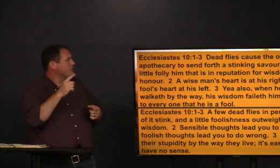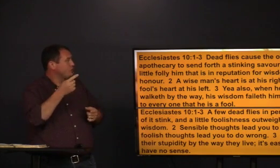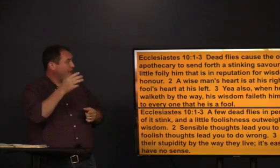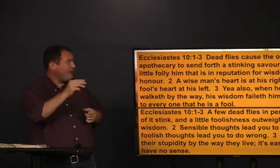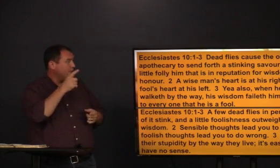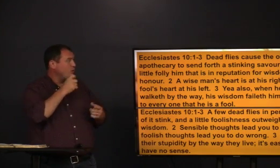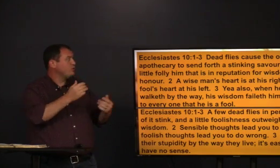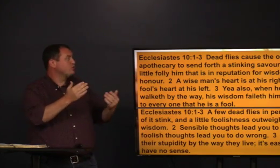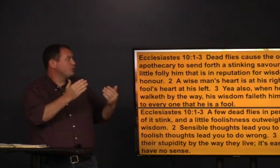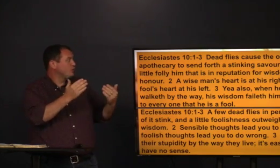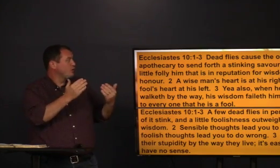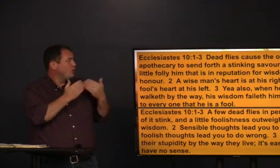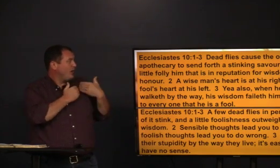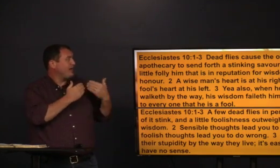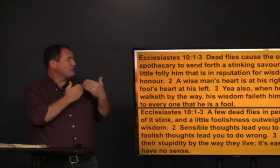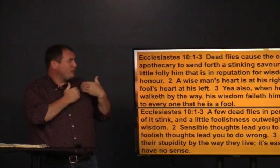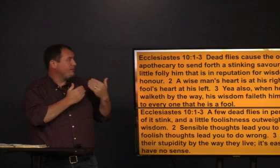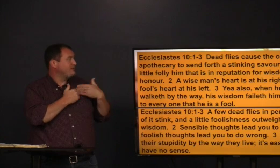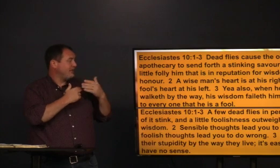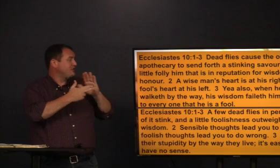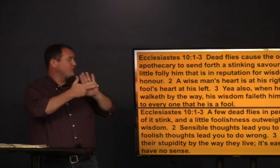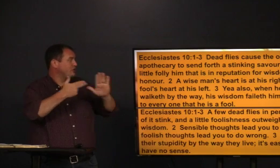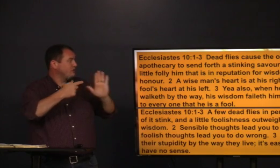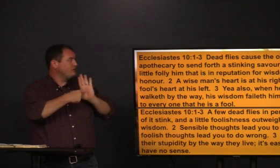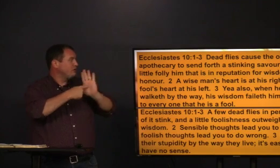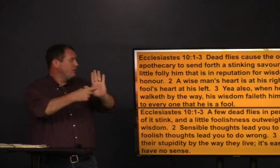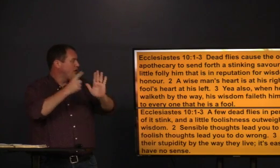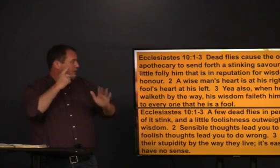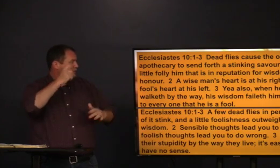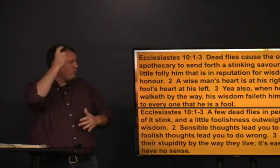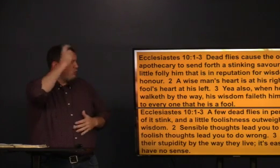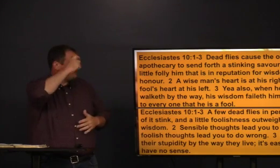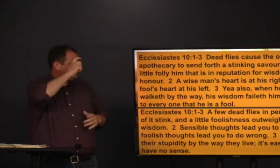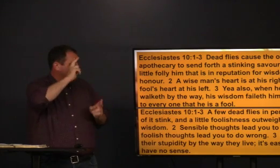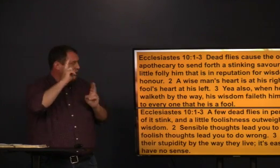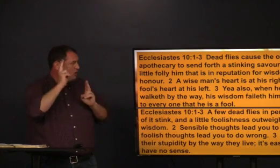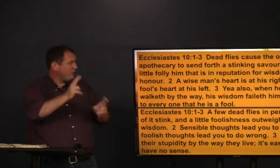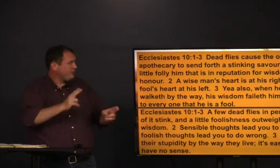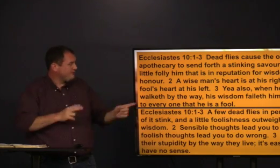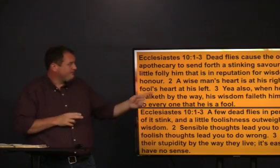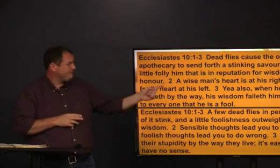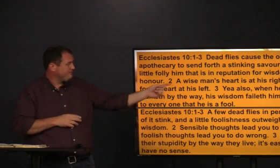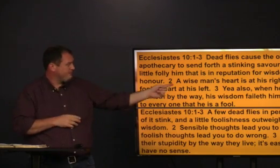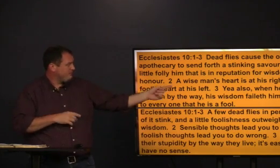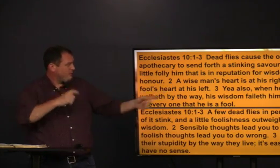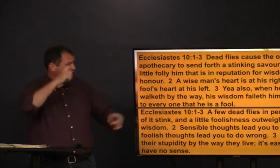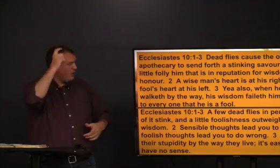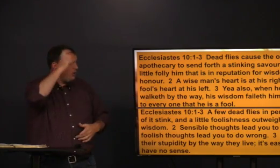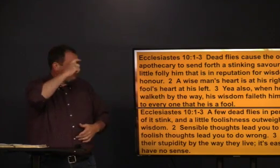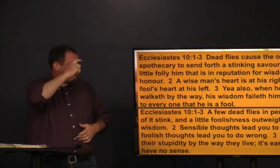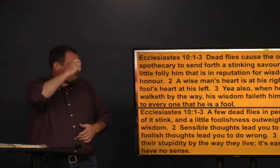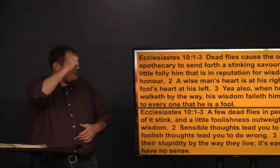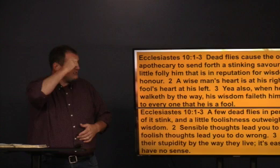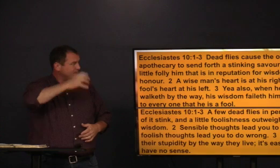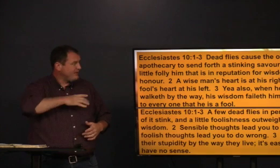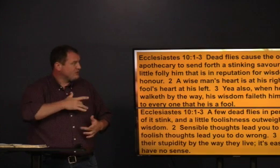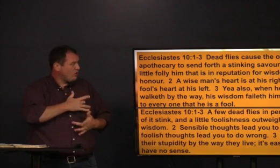to him who has a reputation for wisdom and honor. A wise man's